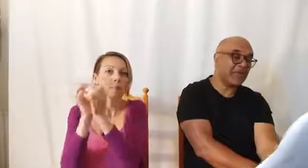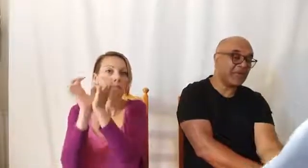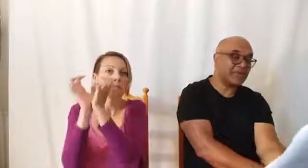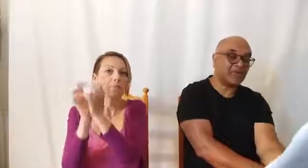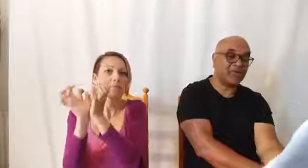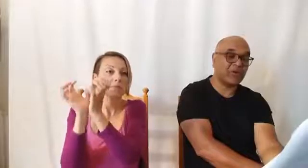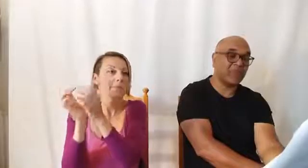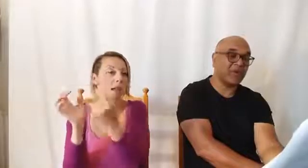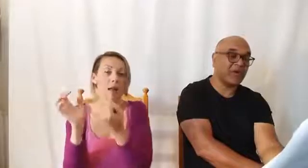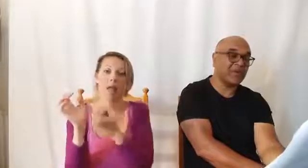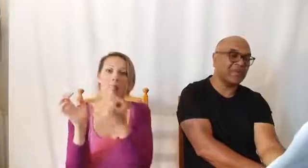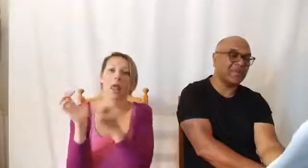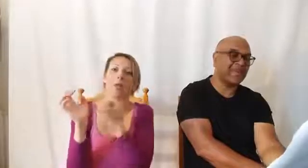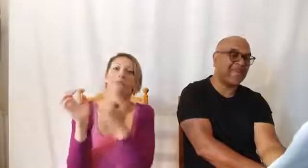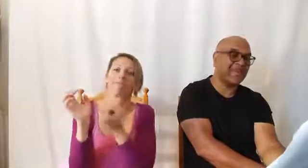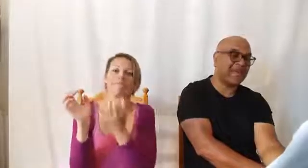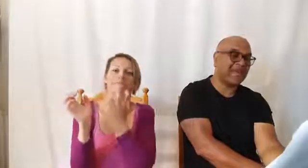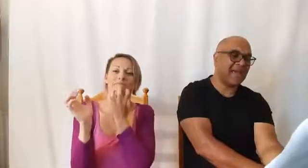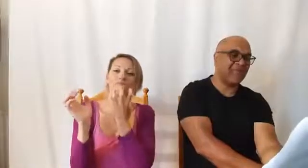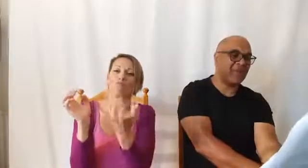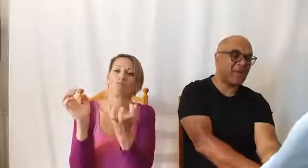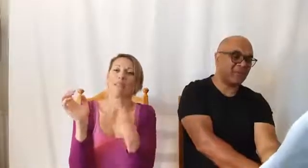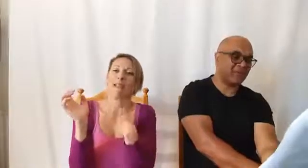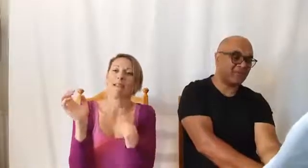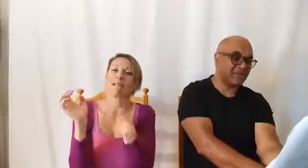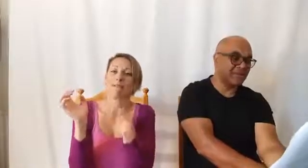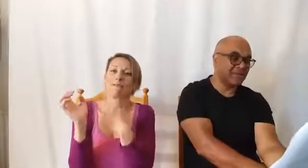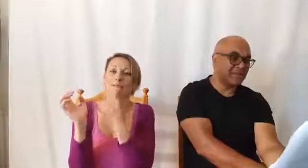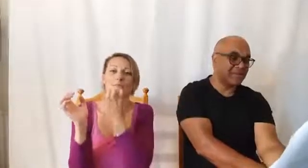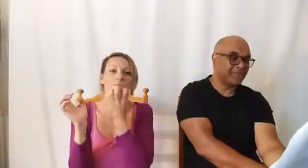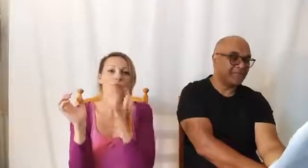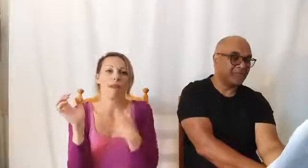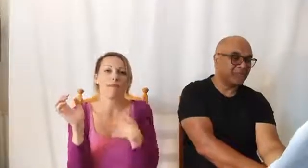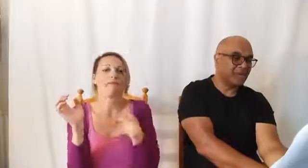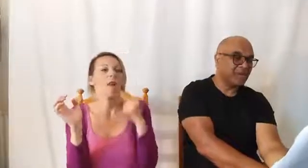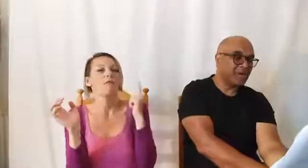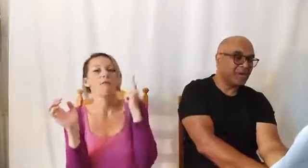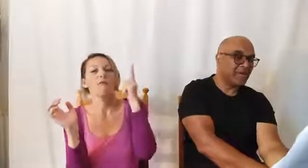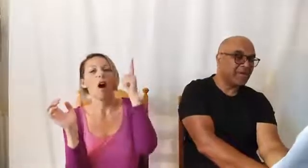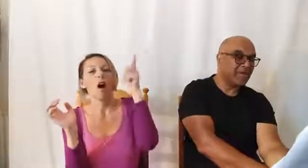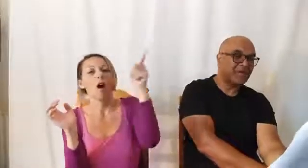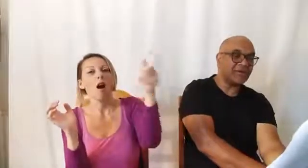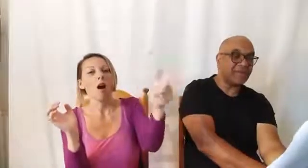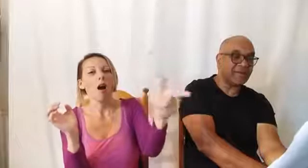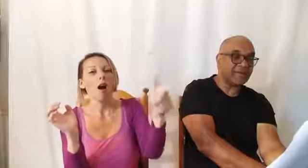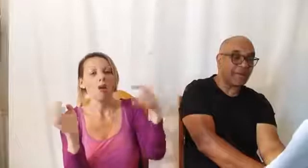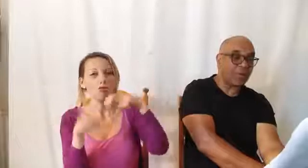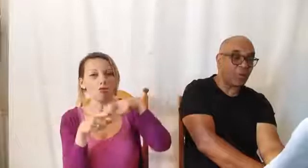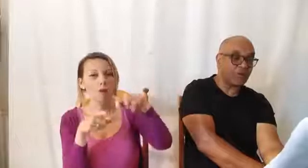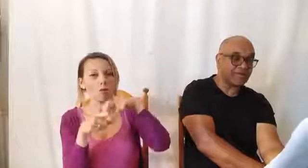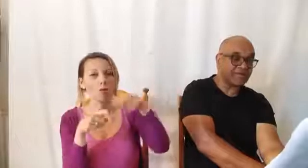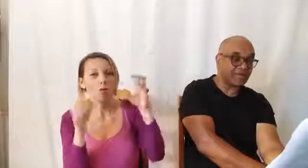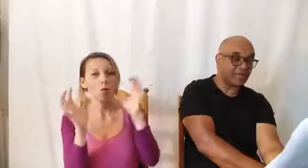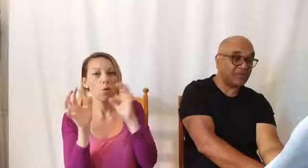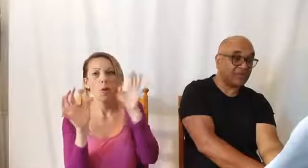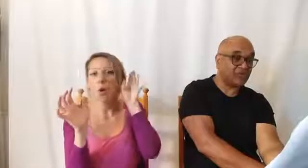have gone further than any other barnacles. When he heard a very loud whooshing sound coming straight